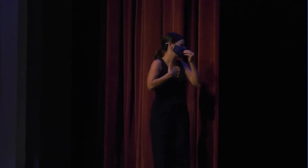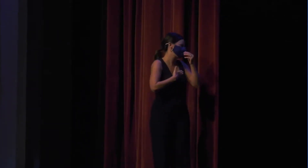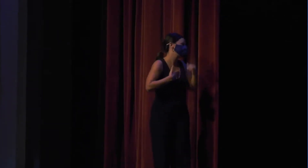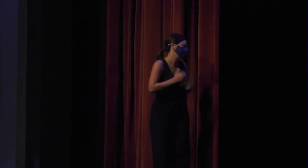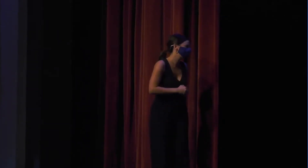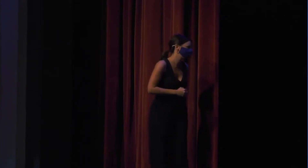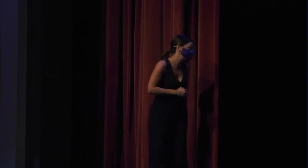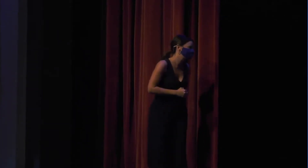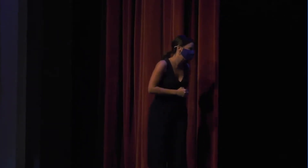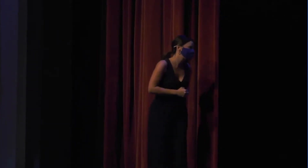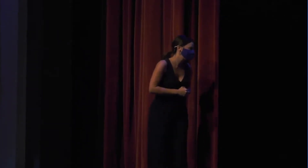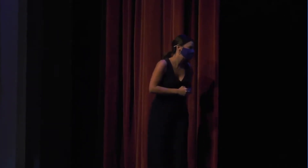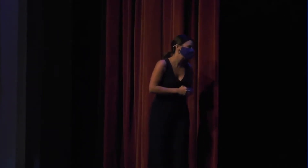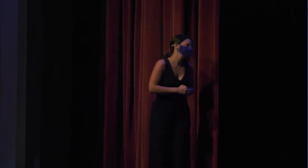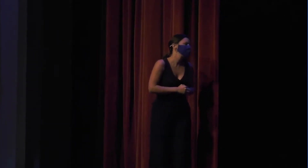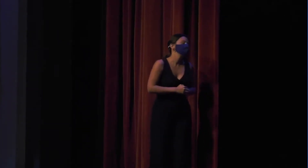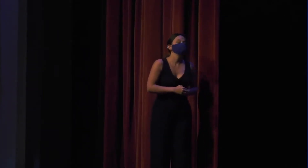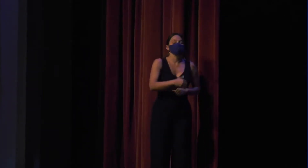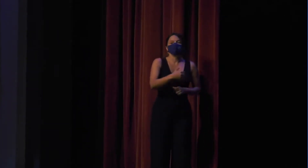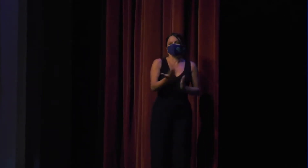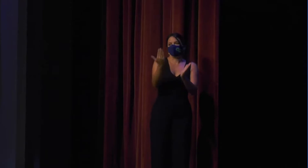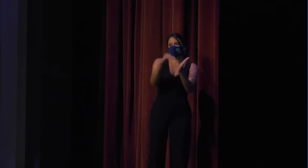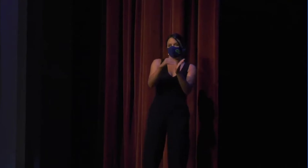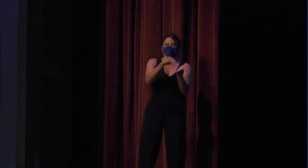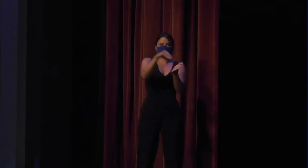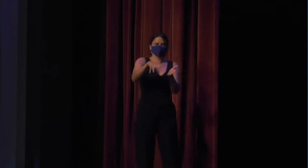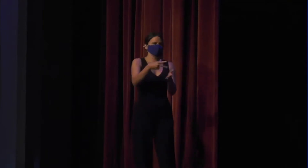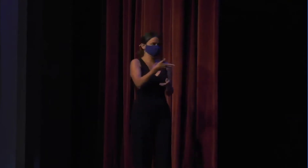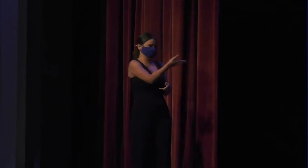your perspectives, and thank you for sharing.